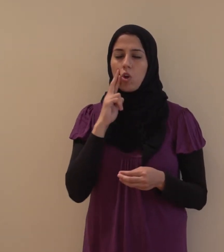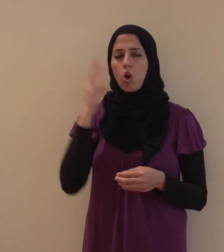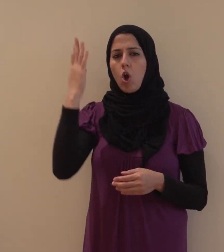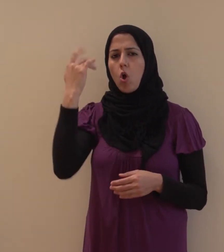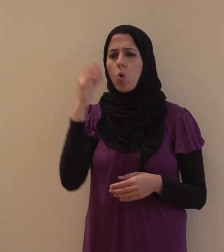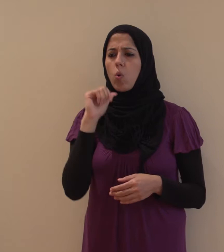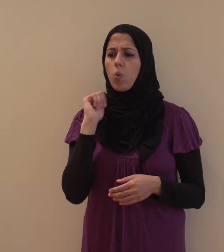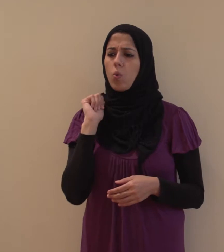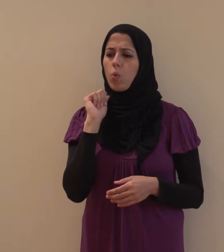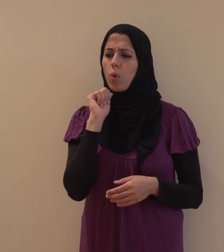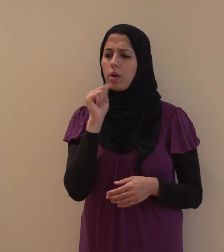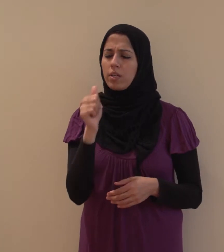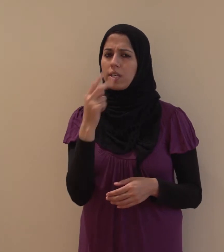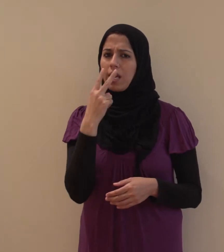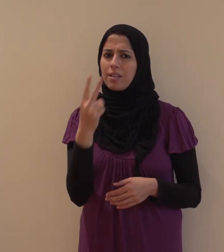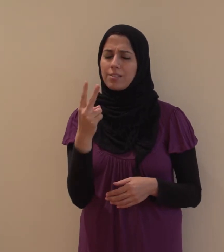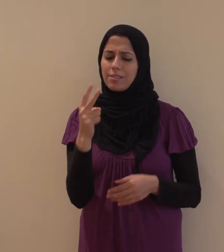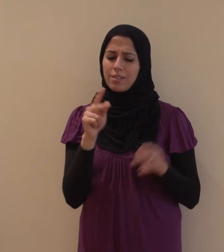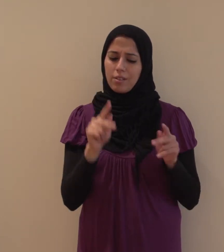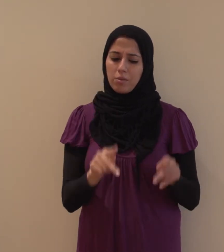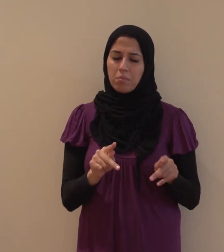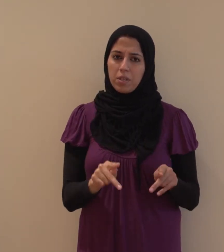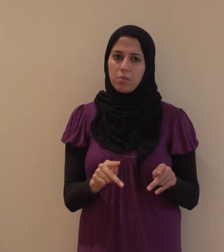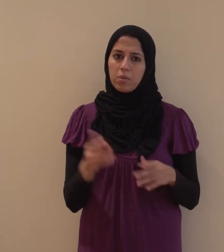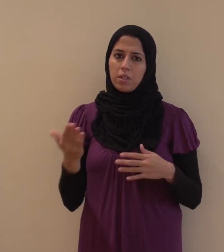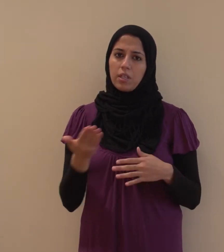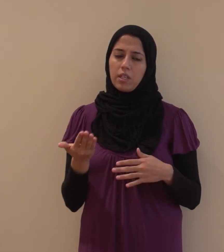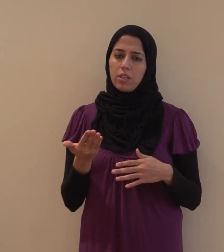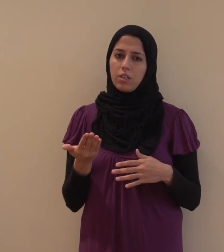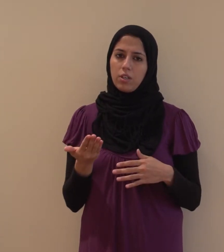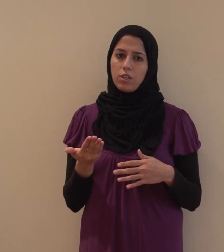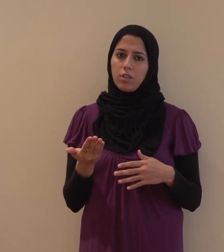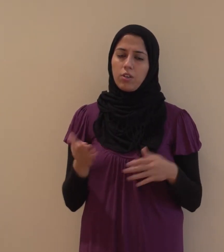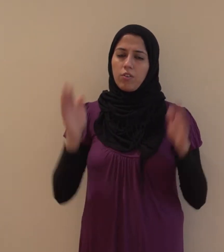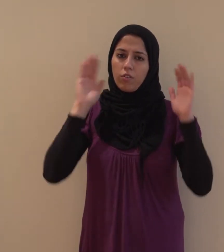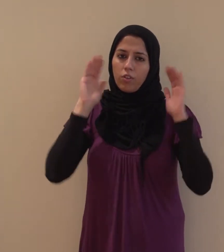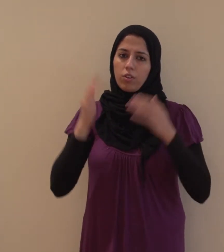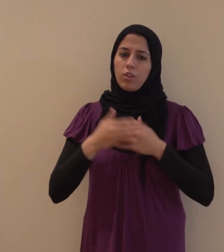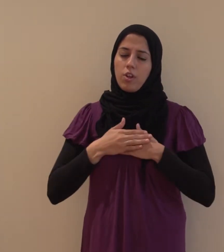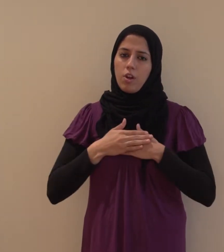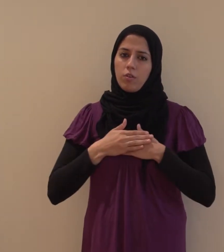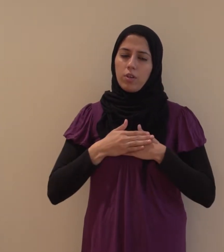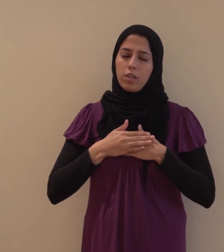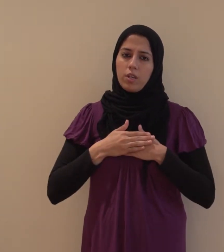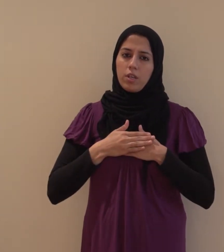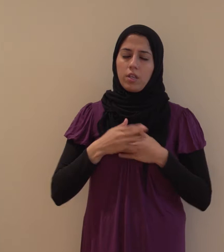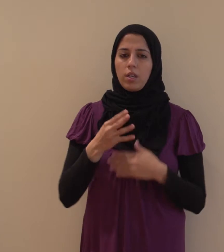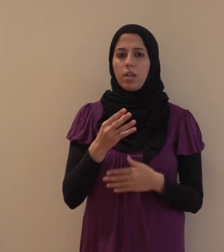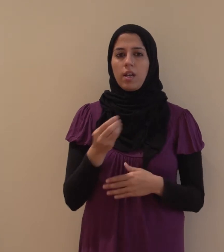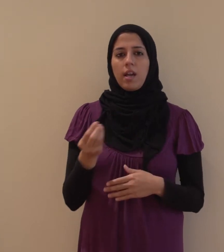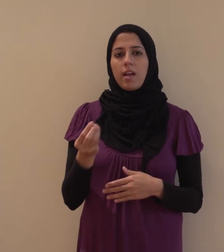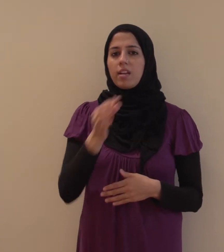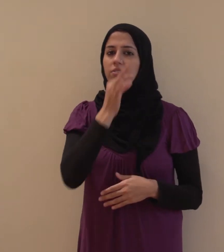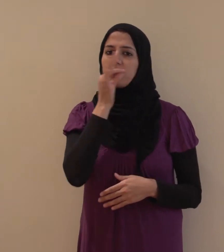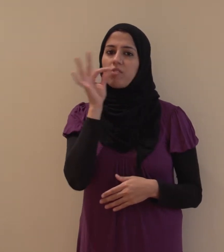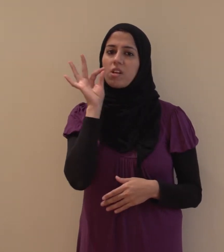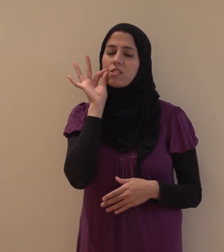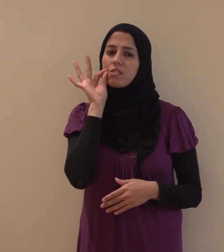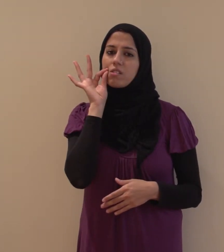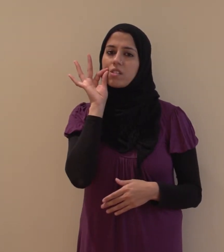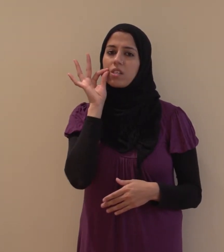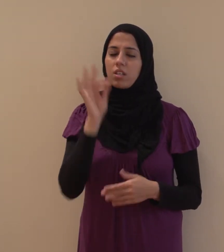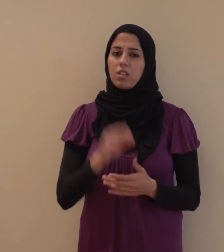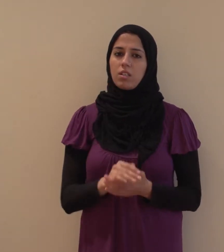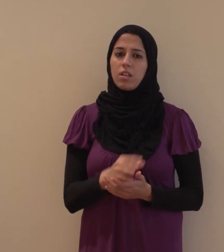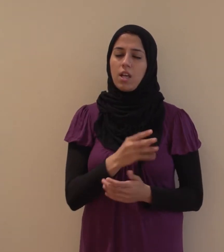other people that they are missing the Salat al-Taraweeh? Why don't we see that people are not attending the